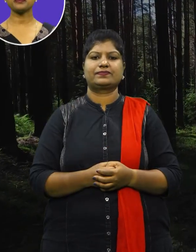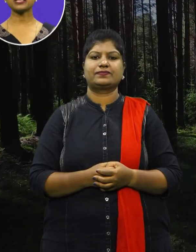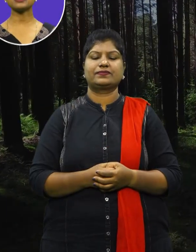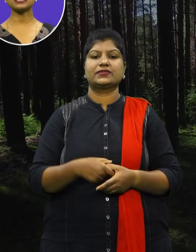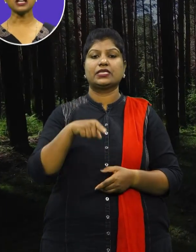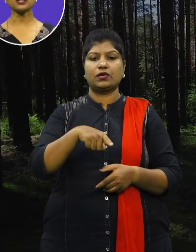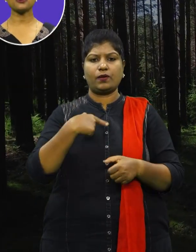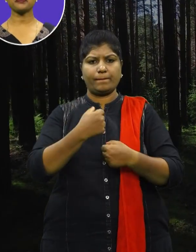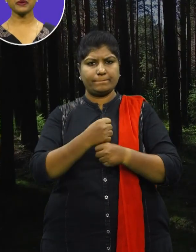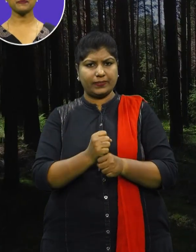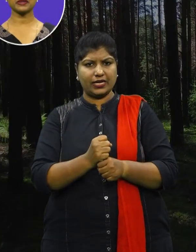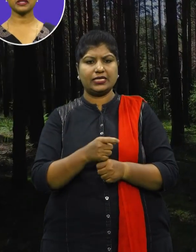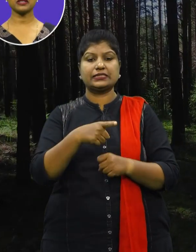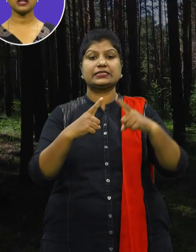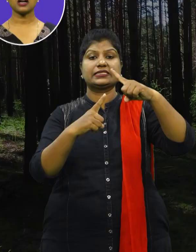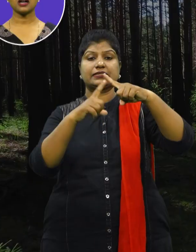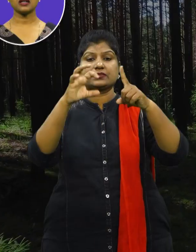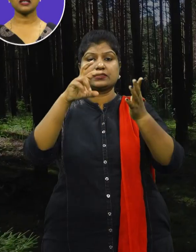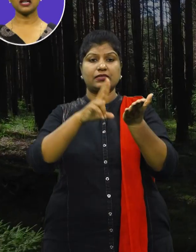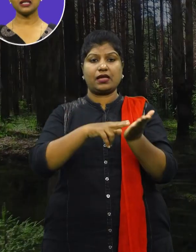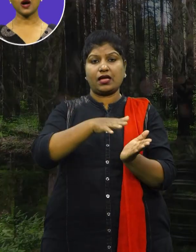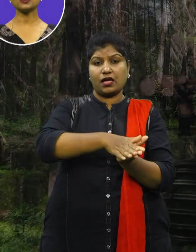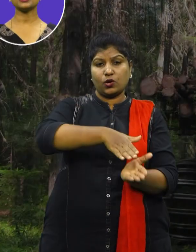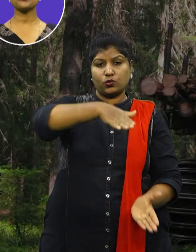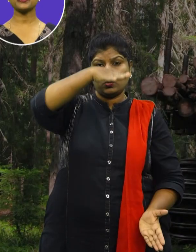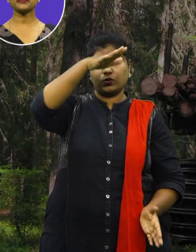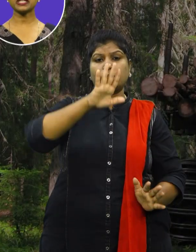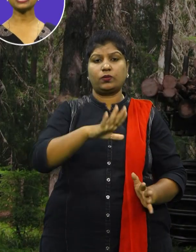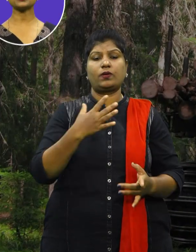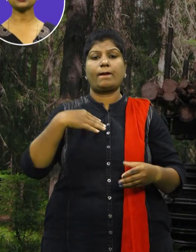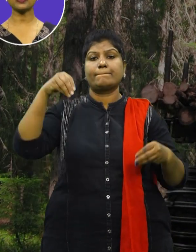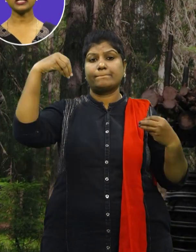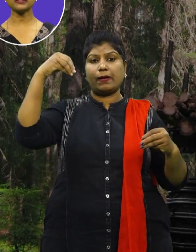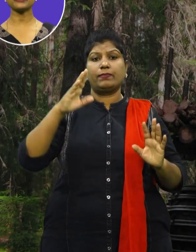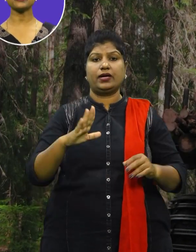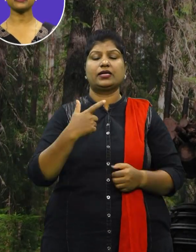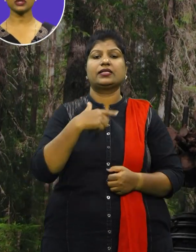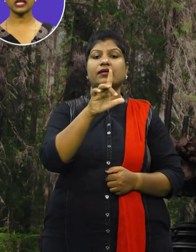To make a ton of paper, around 15 to